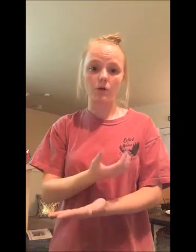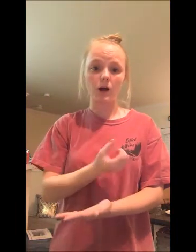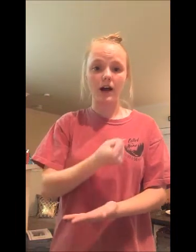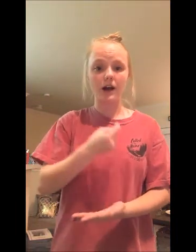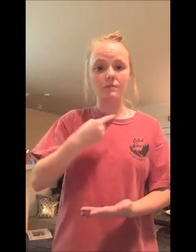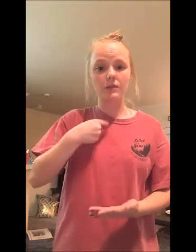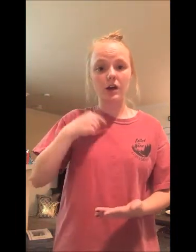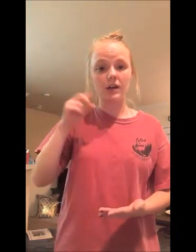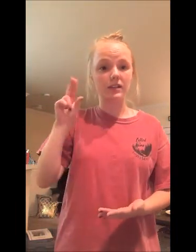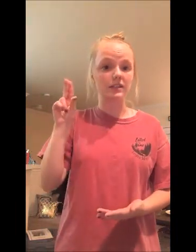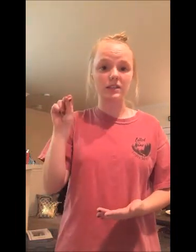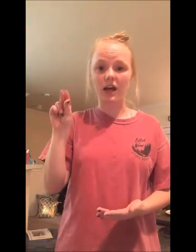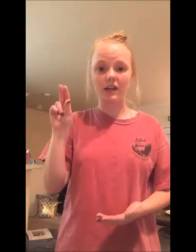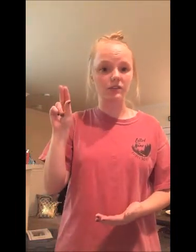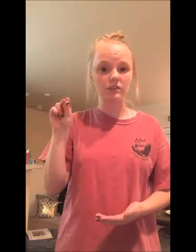though I'm not entitled.